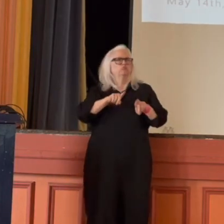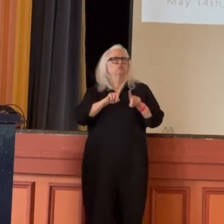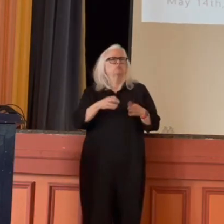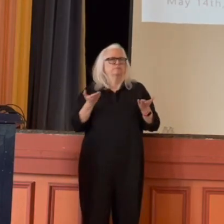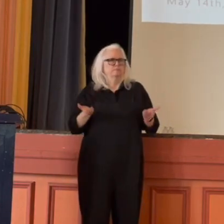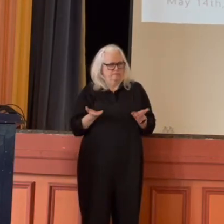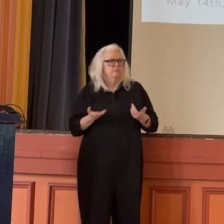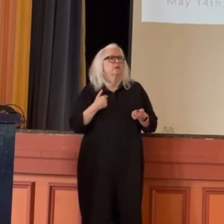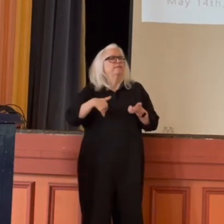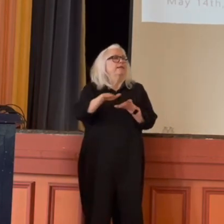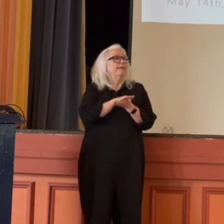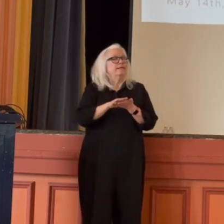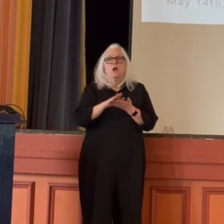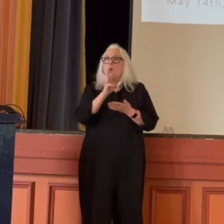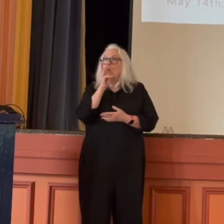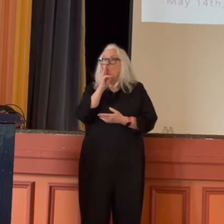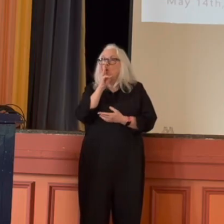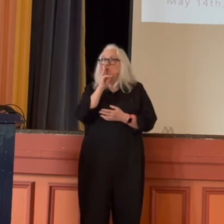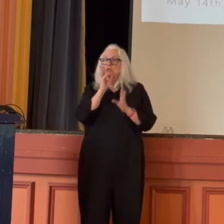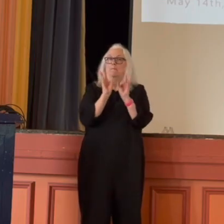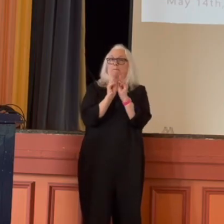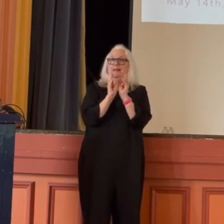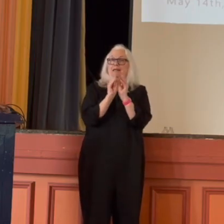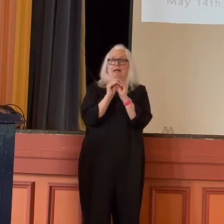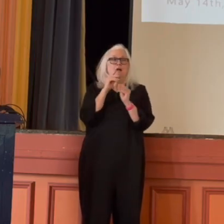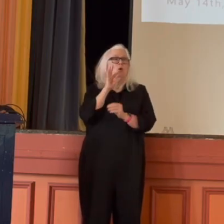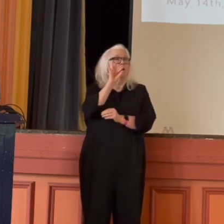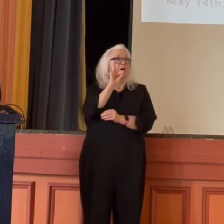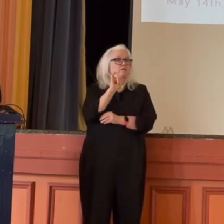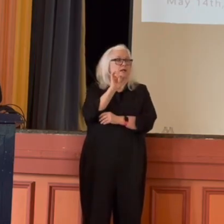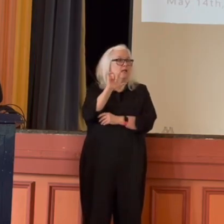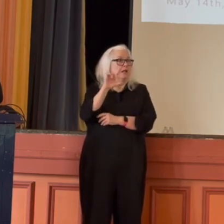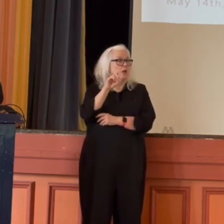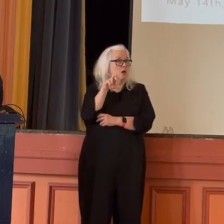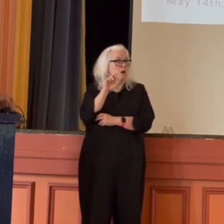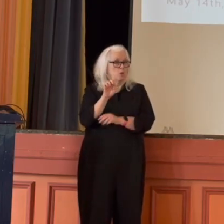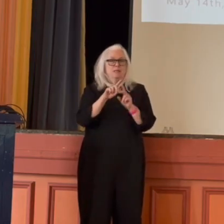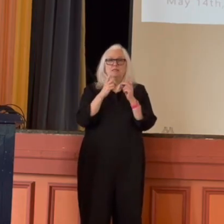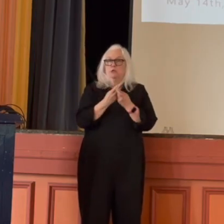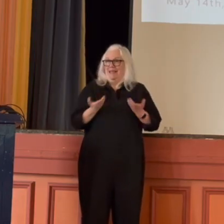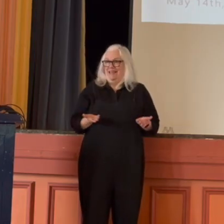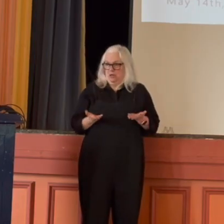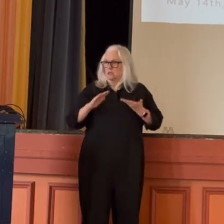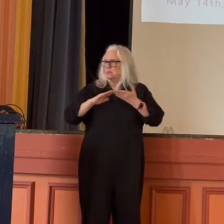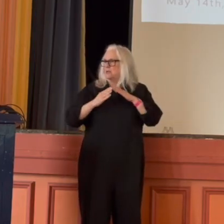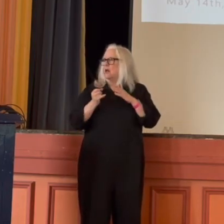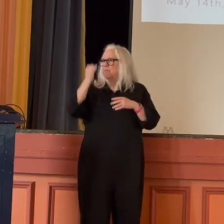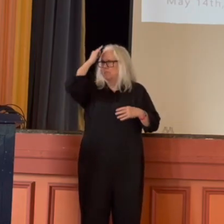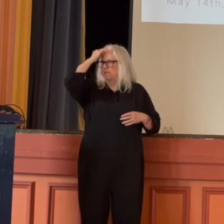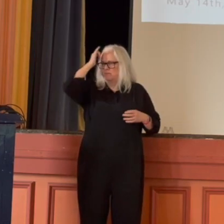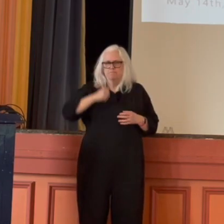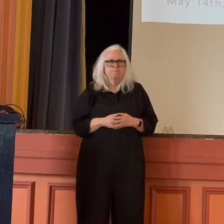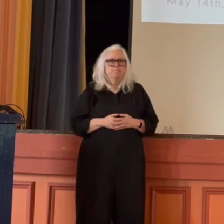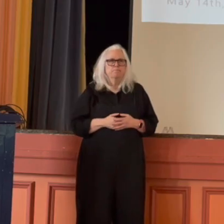Clean Waters Council District meeting for the Fillmore District in the city of Buffalo. So